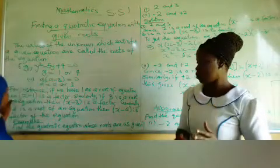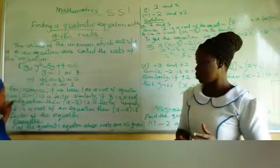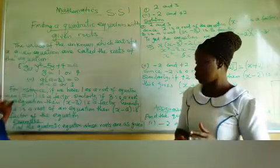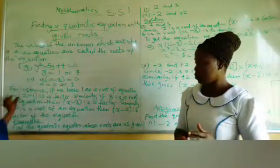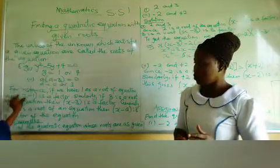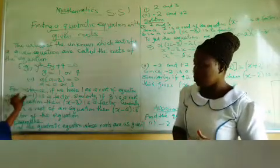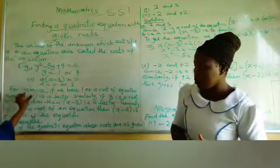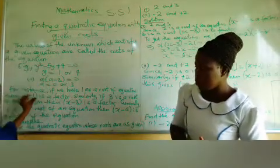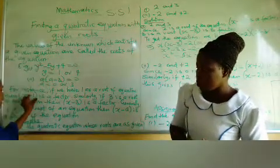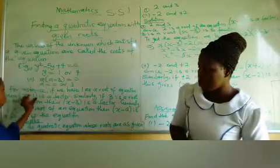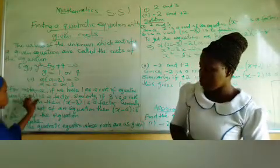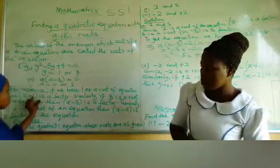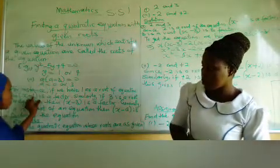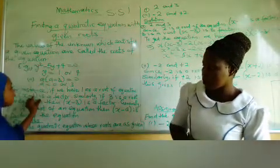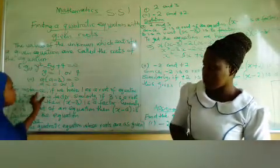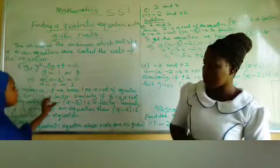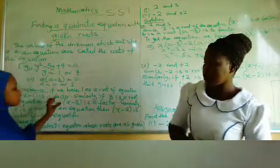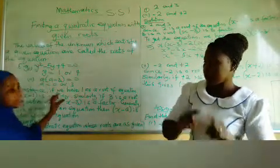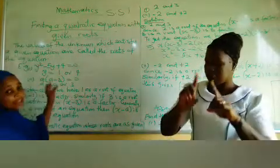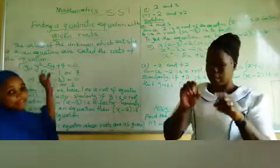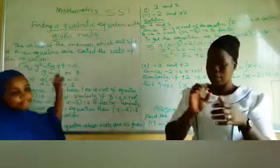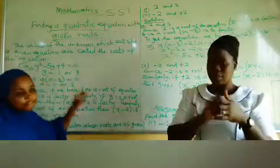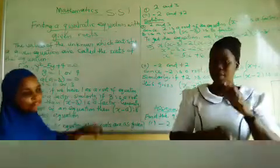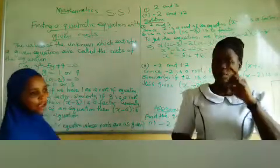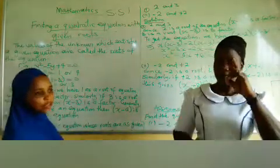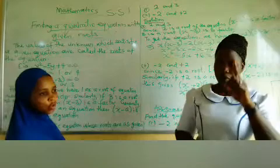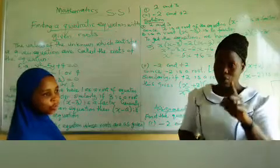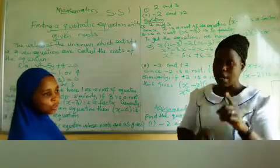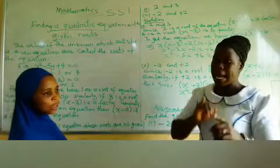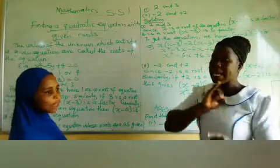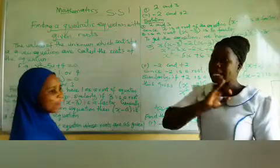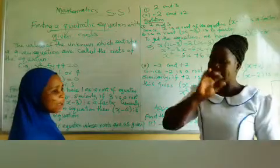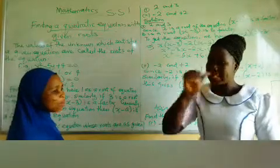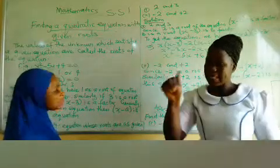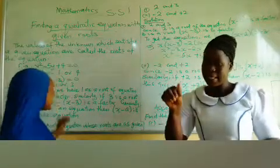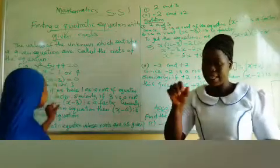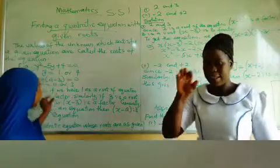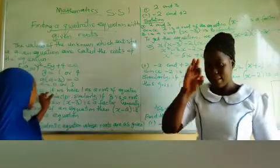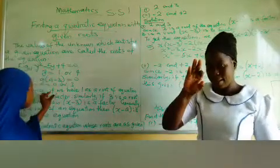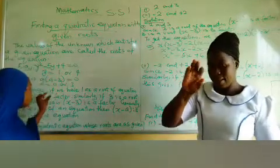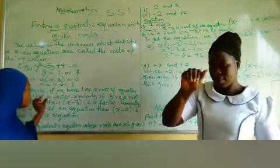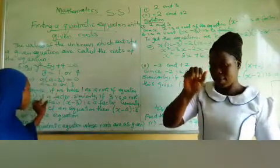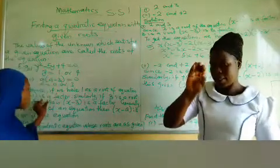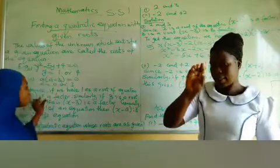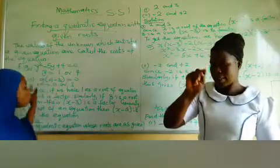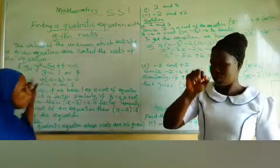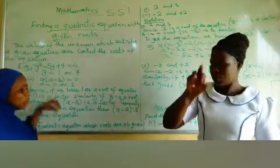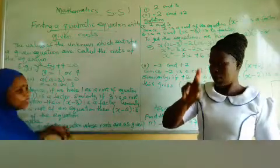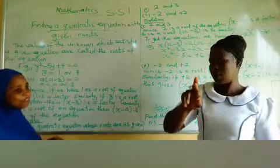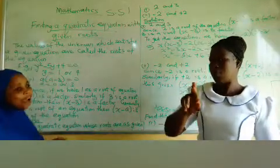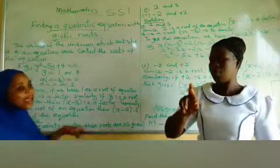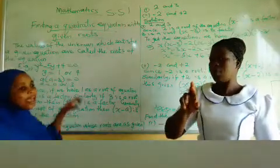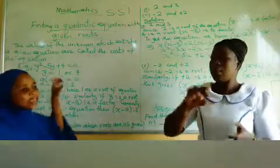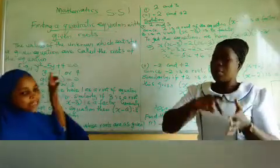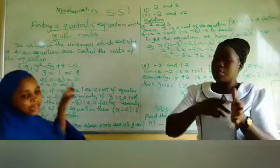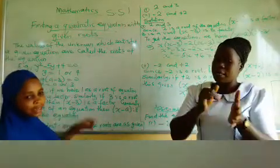then x minus 1 is a factor. That means x minus 1 will divide